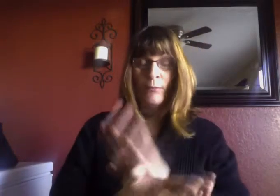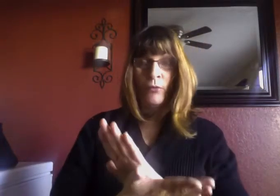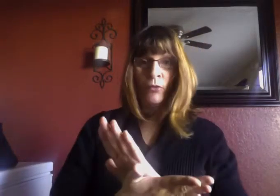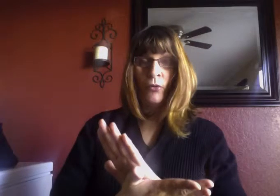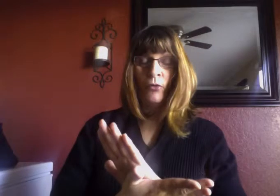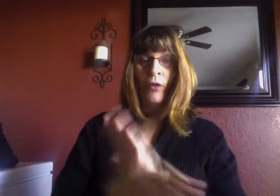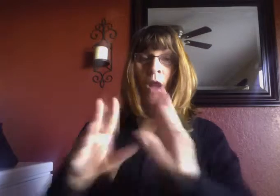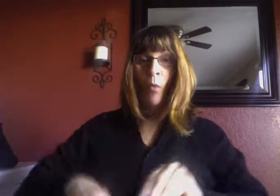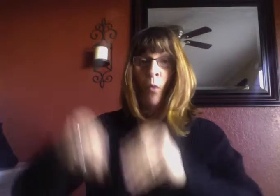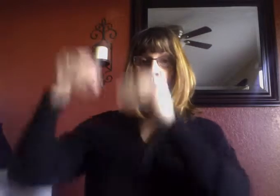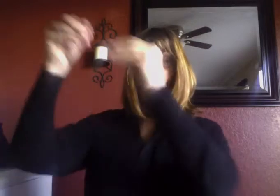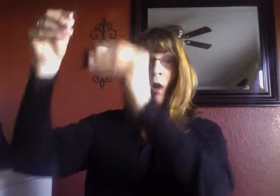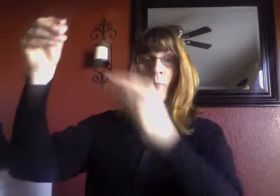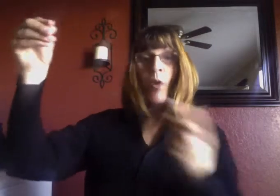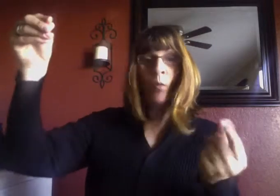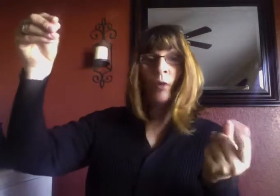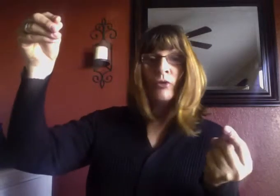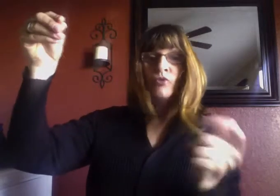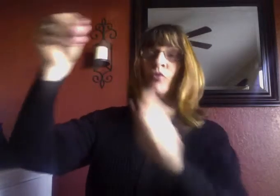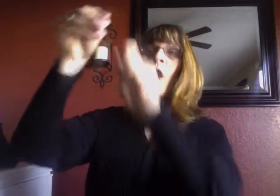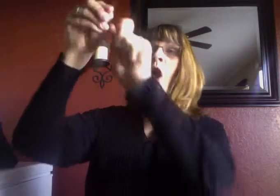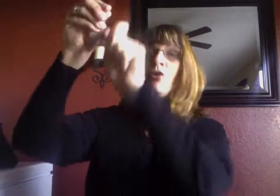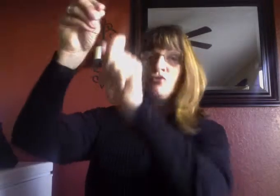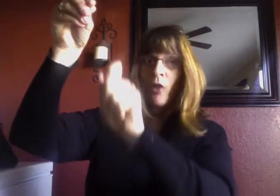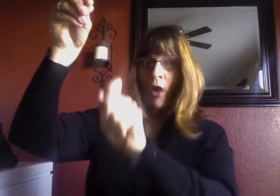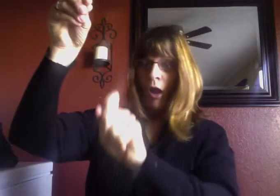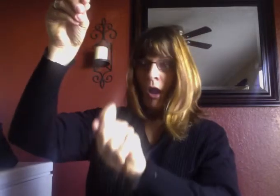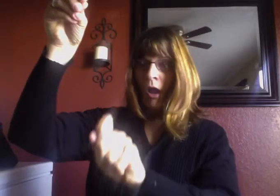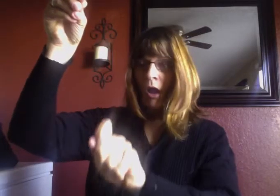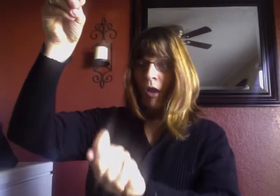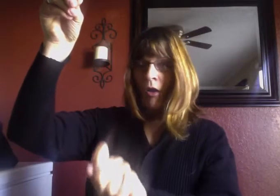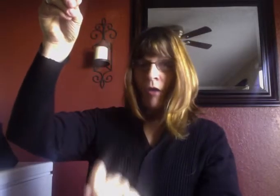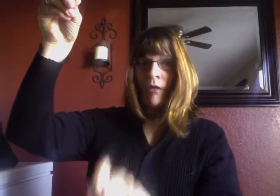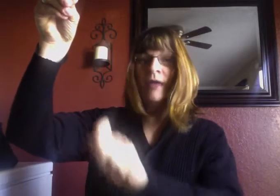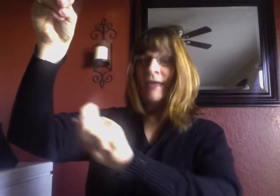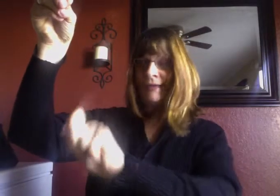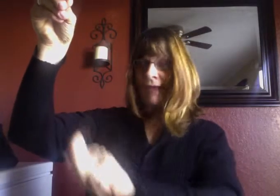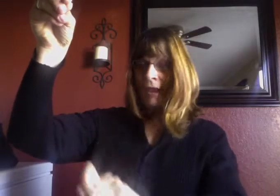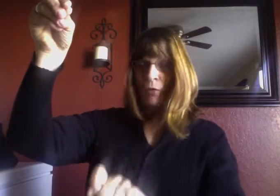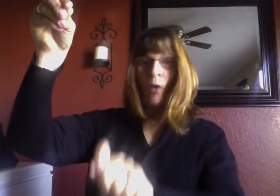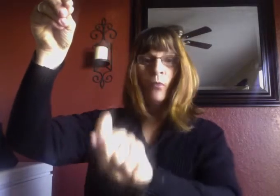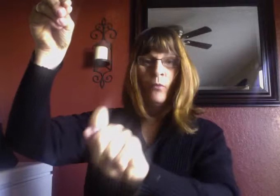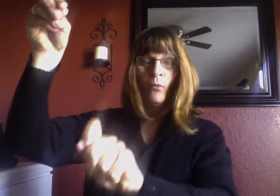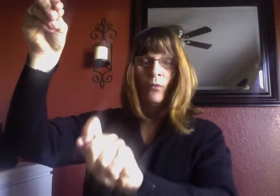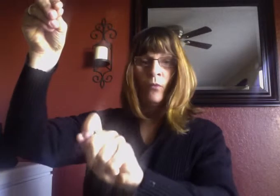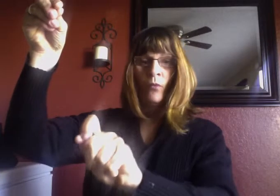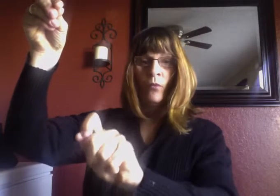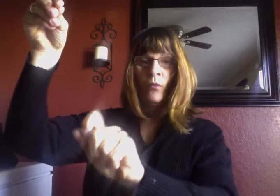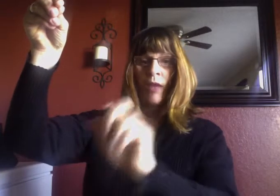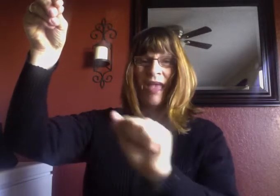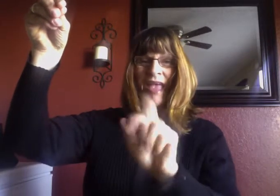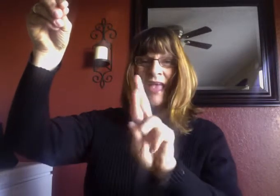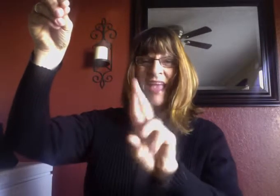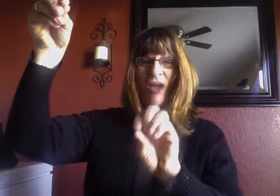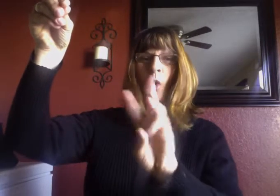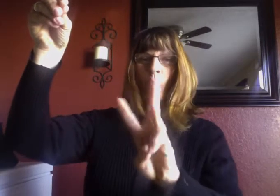Right at the bottom of that arrow, draw the arrow the entire length of the paper. Head of the arrow down at the bottom. At the bottom of the